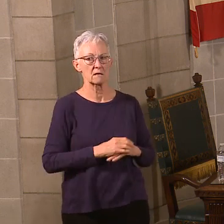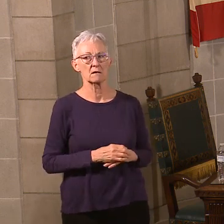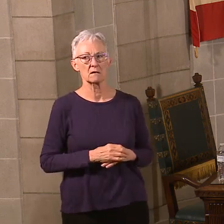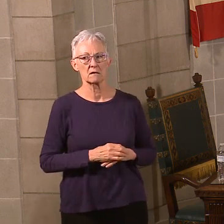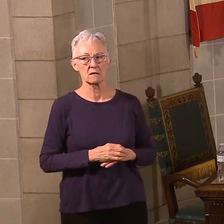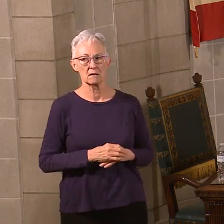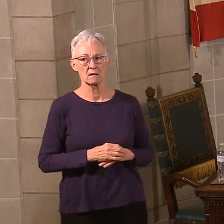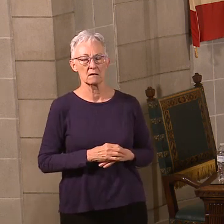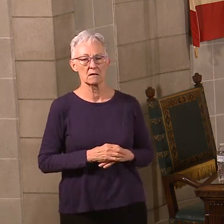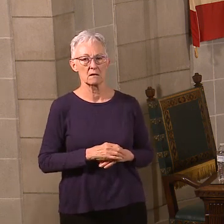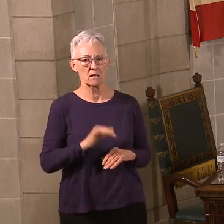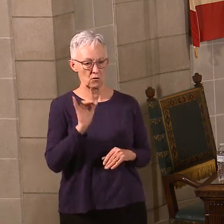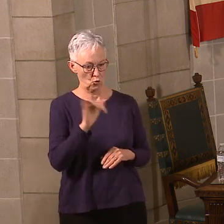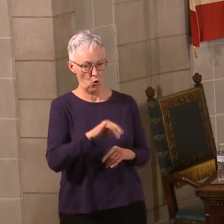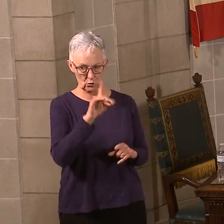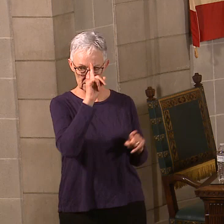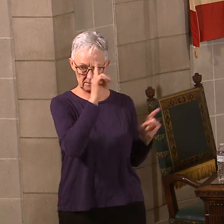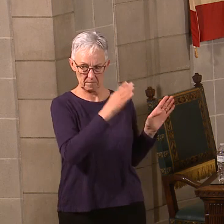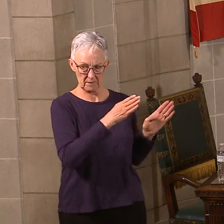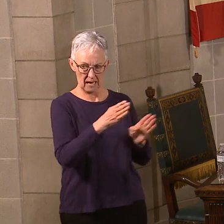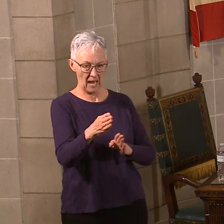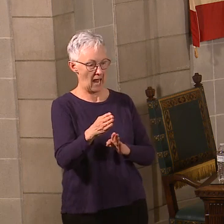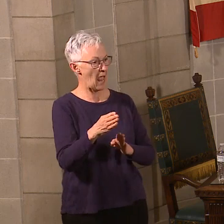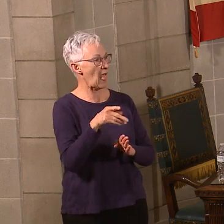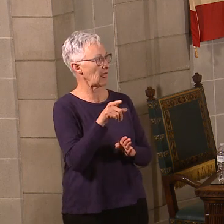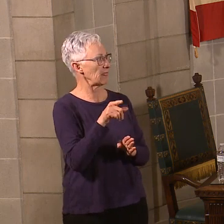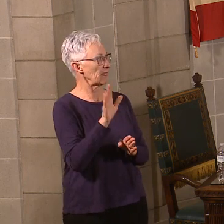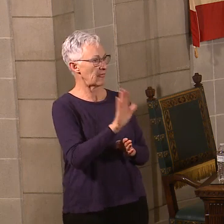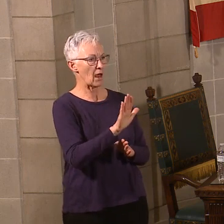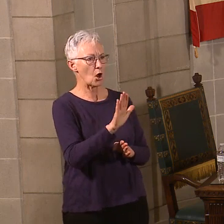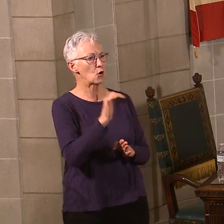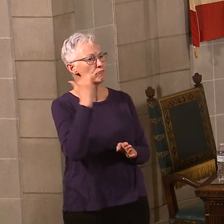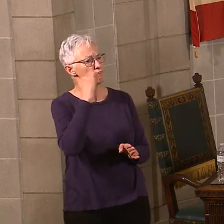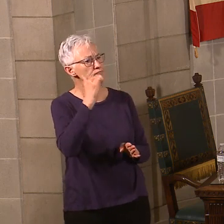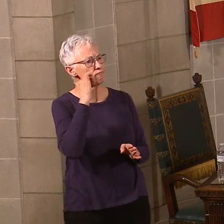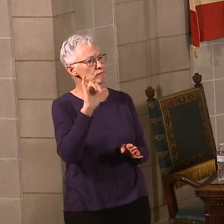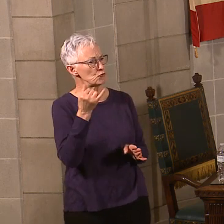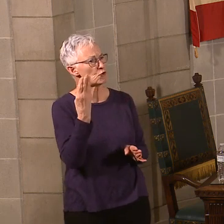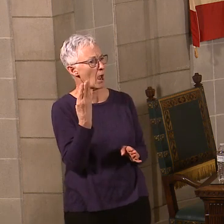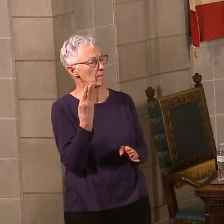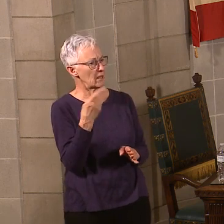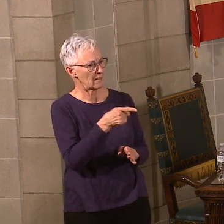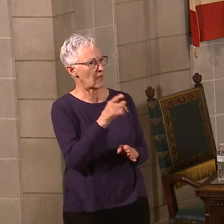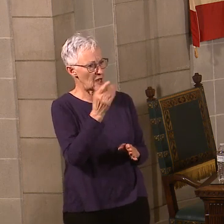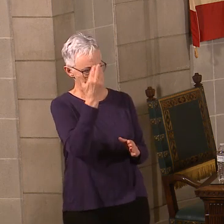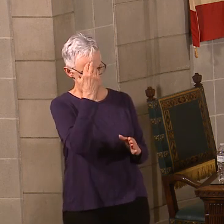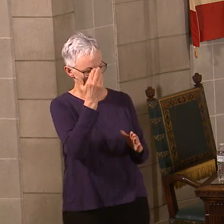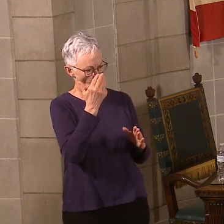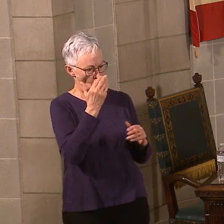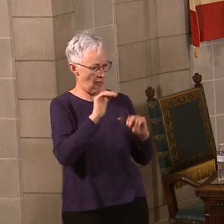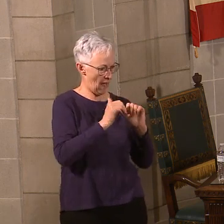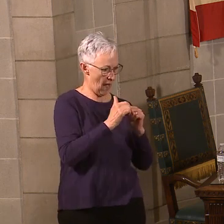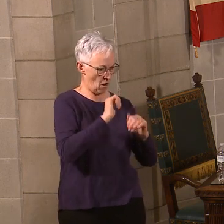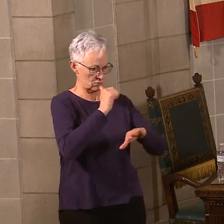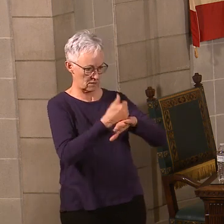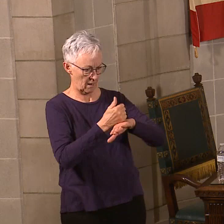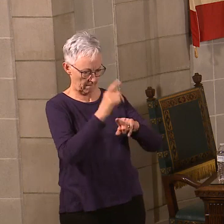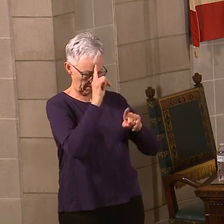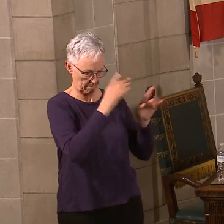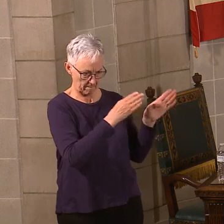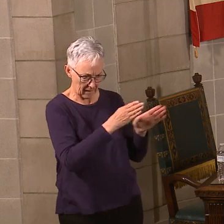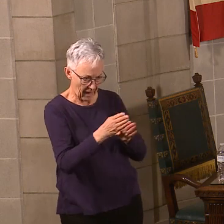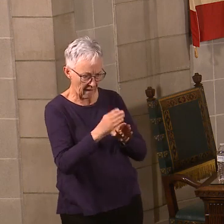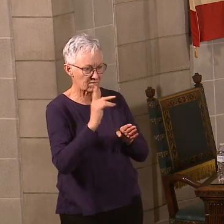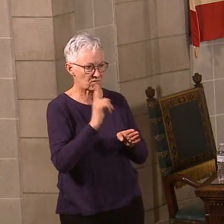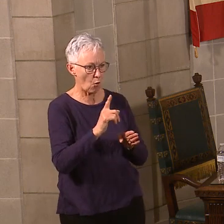are, part of what they're doing is their day-to-day jobs. And with regard to the public nature of those, having not